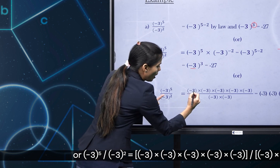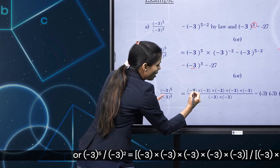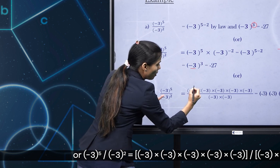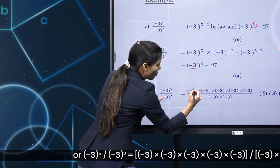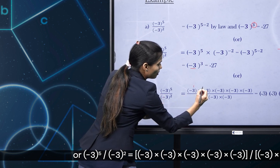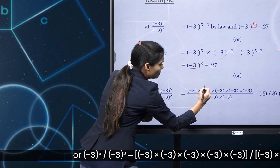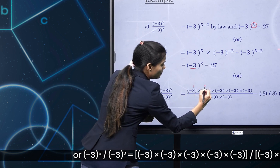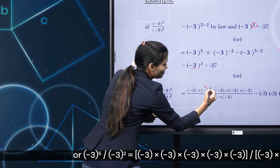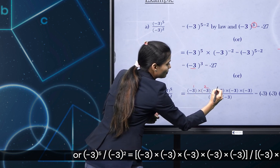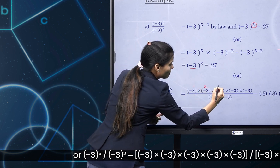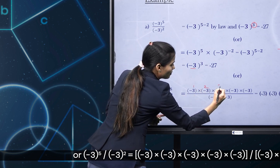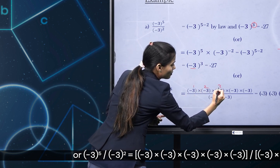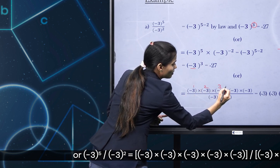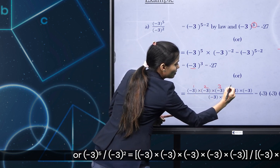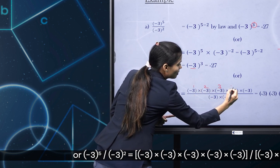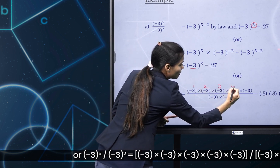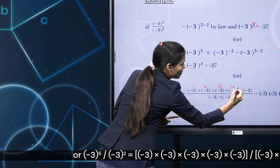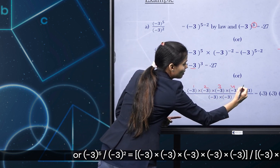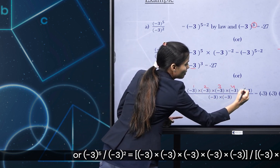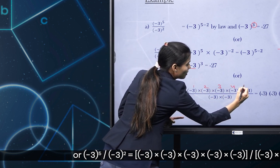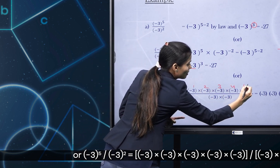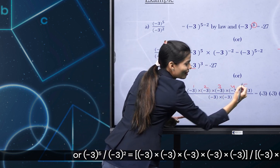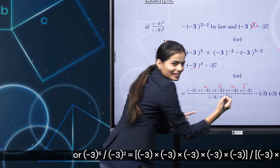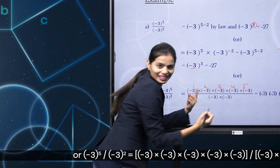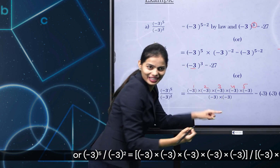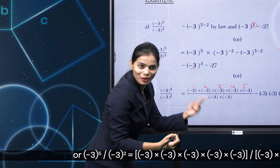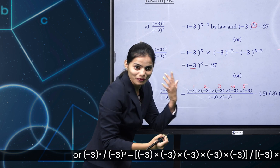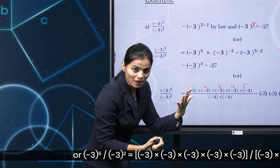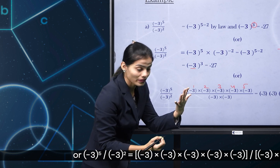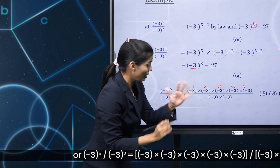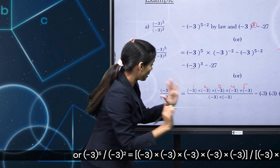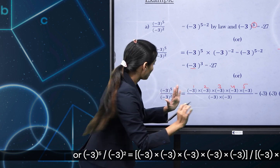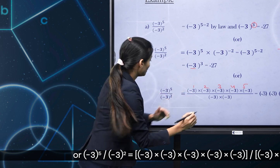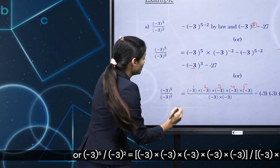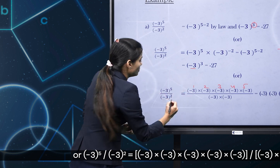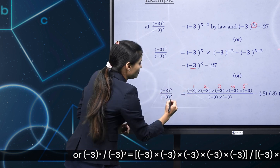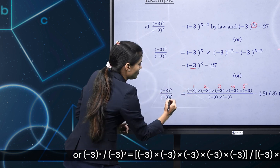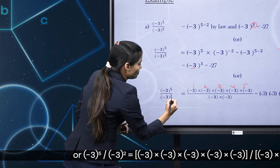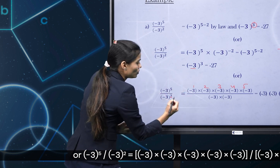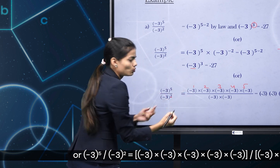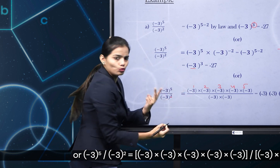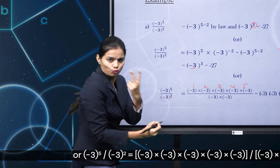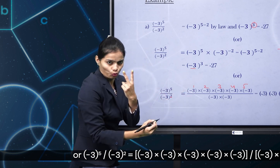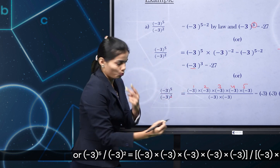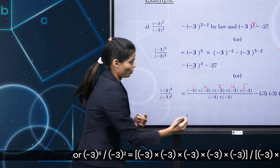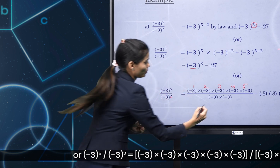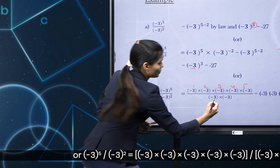minus 3 into minus 3 into minus 3 by minus 3 into minus 3